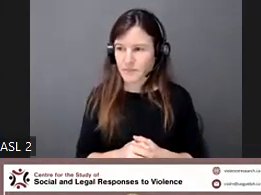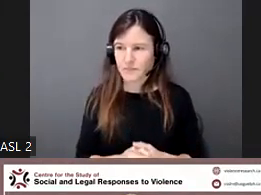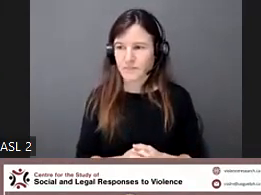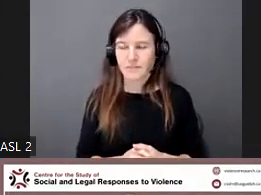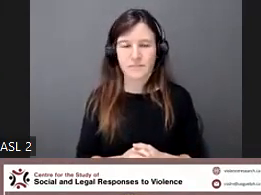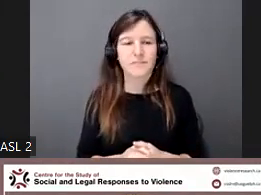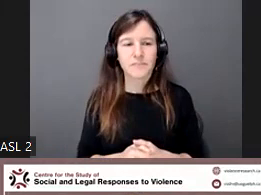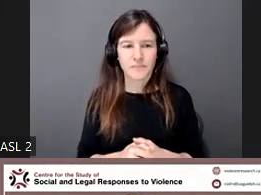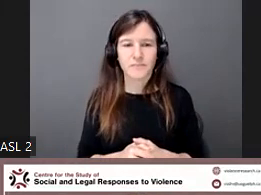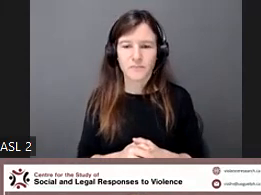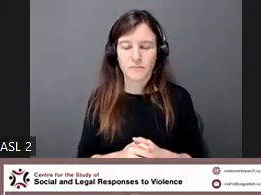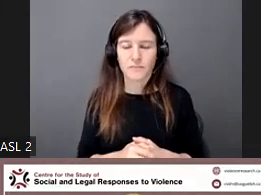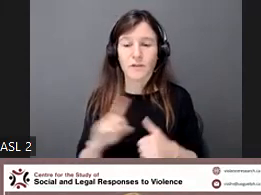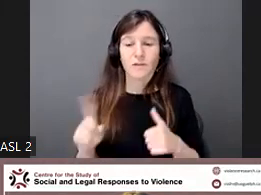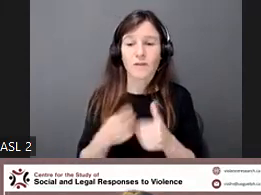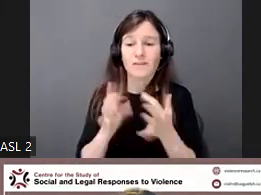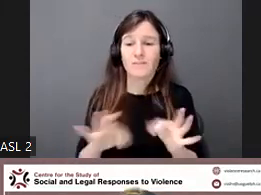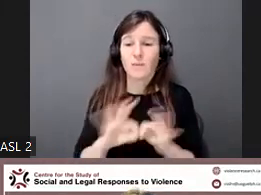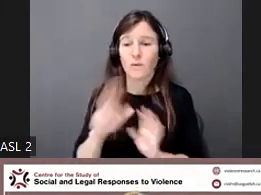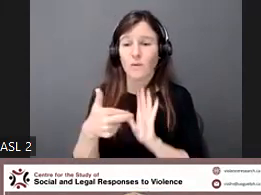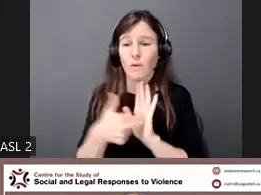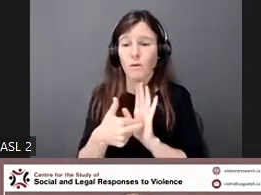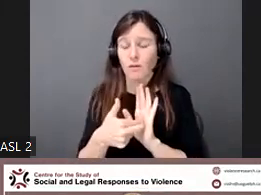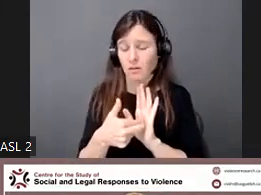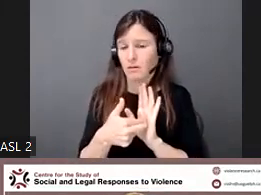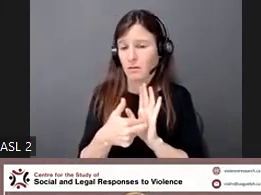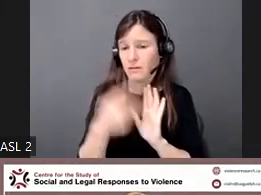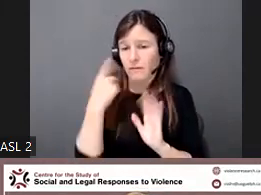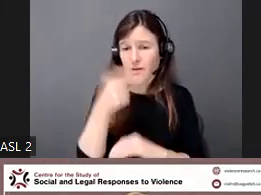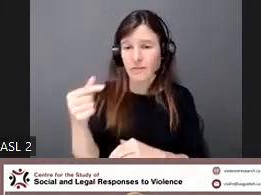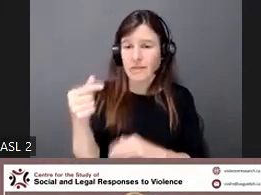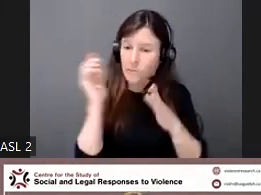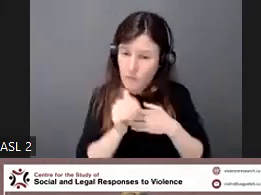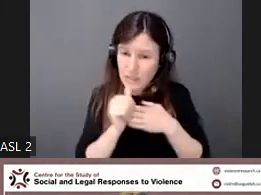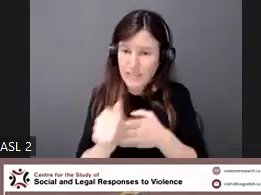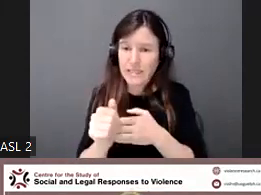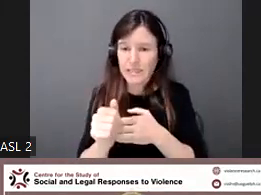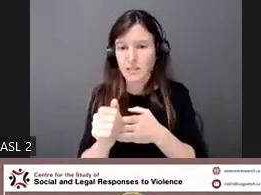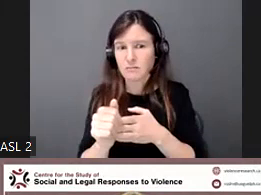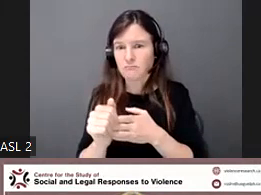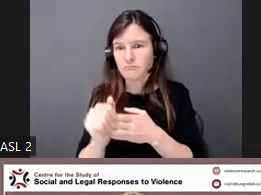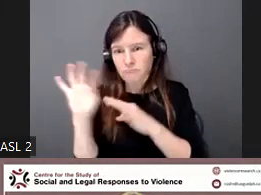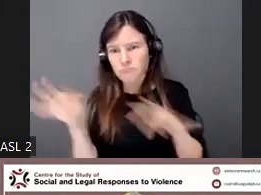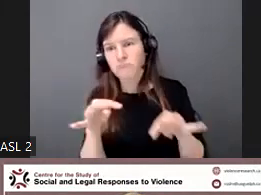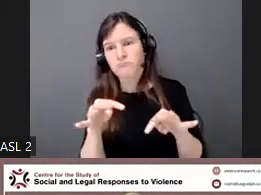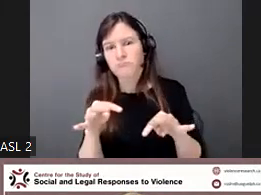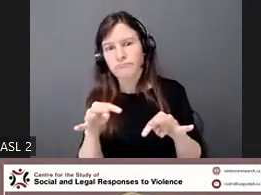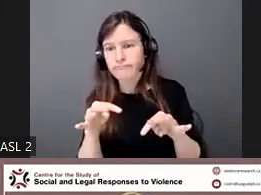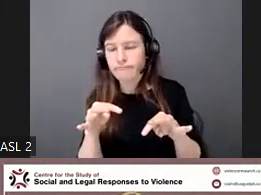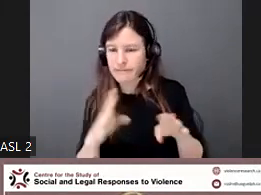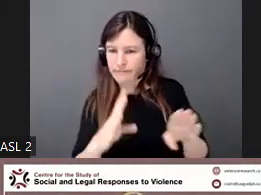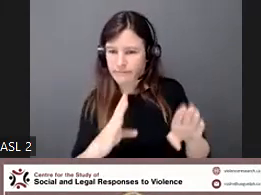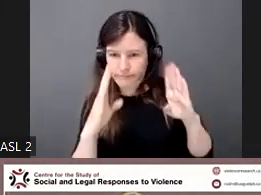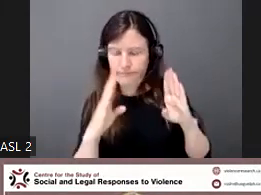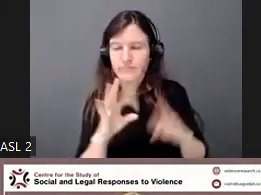So the first key role of our government is to lead in the recognition of femicide. Why is this important? How